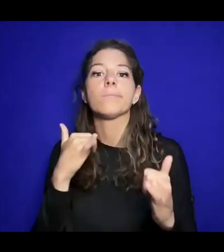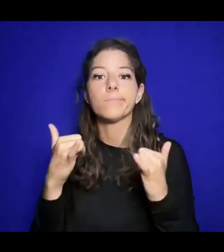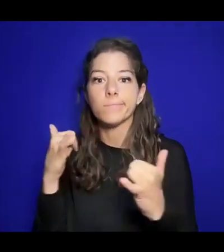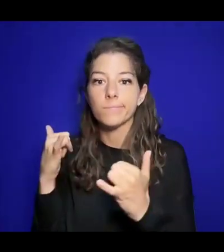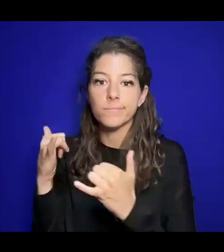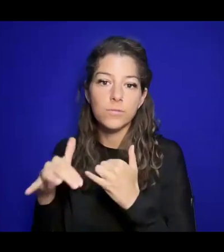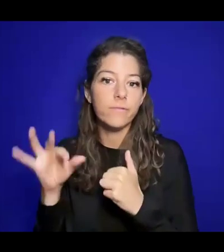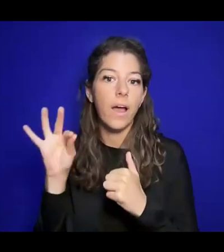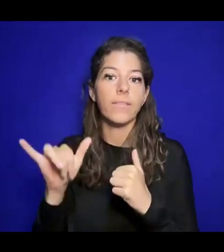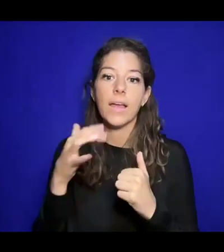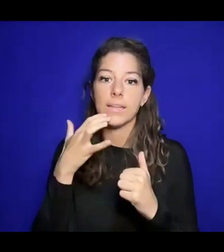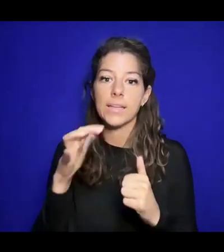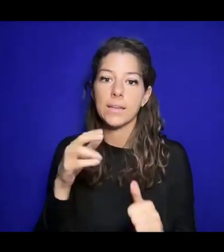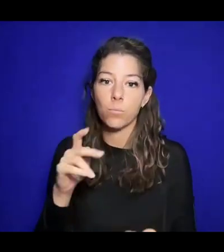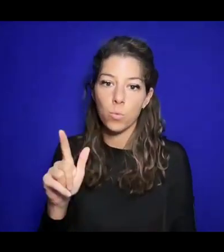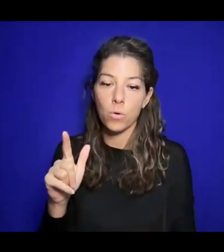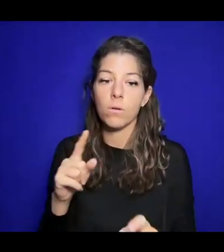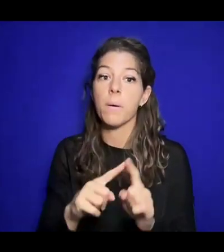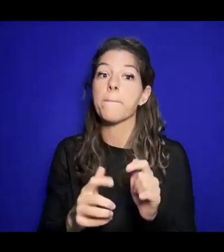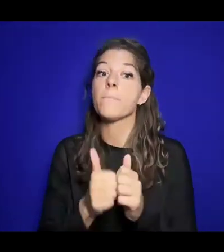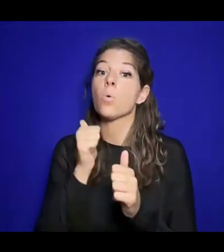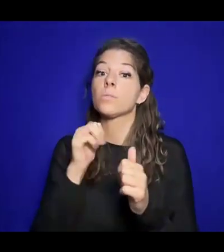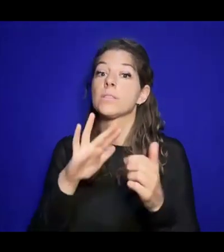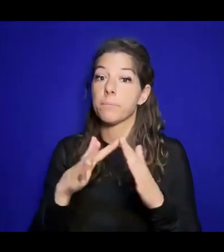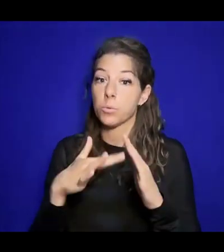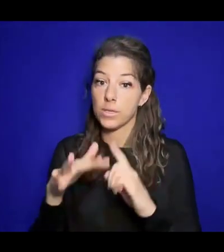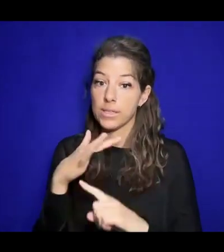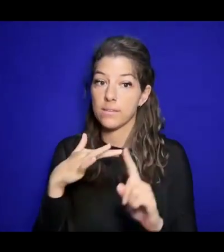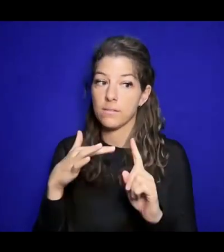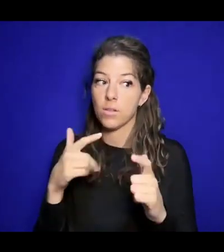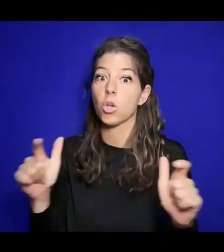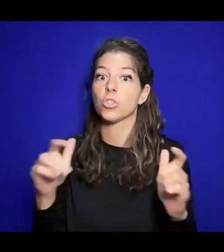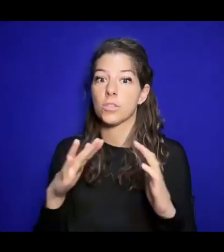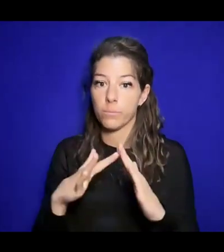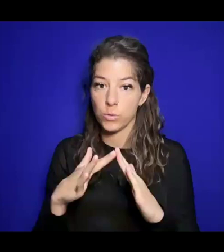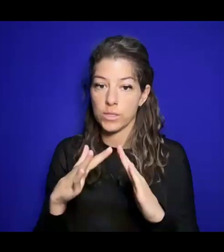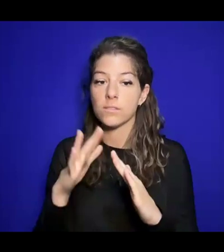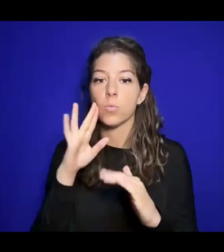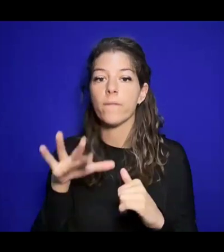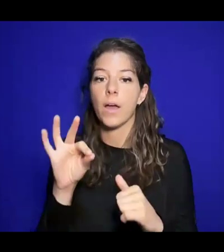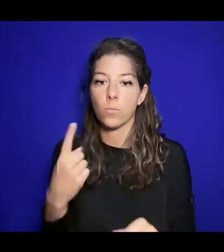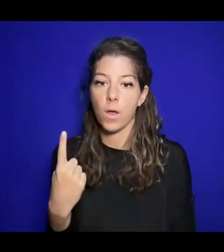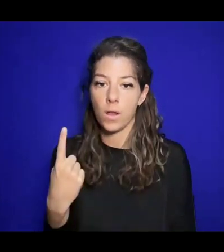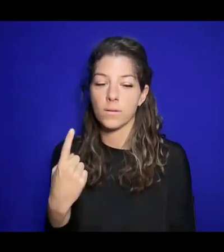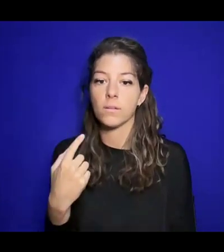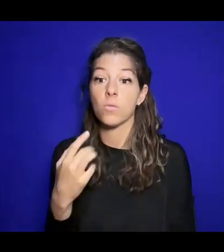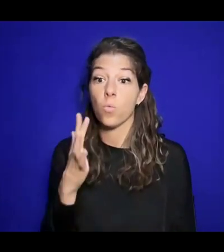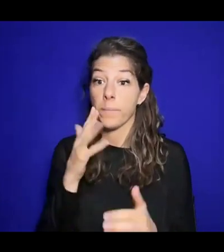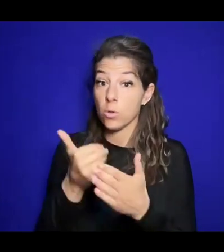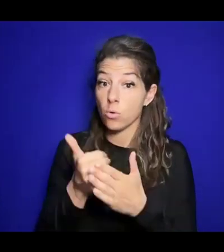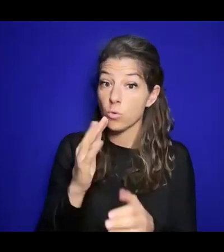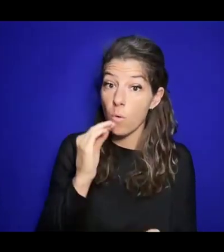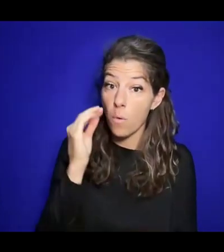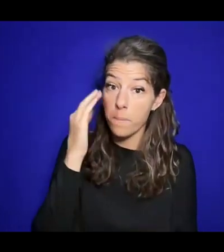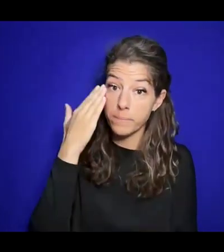find a heated pool. But in most communities, in larger communities, you're going to find one. Now, is it going to be close to your house?